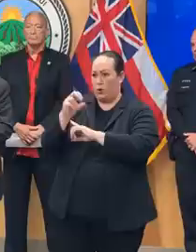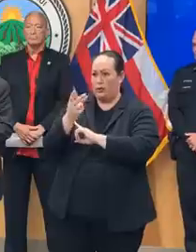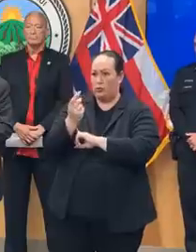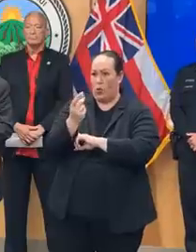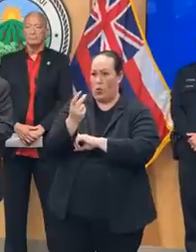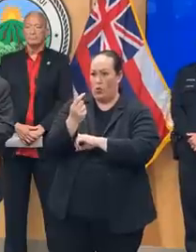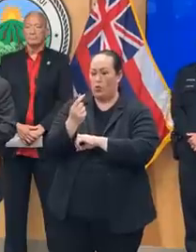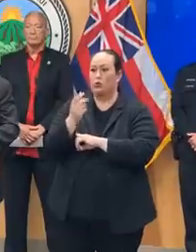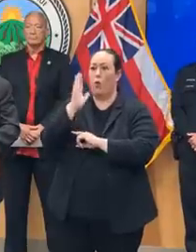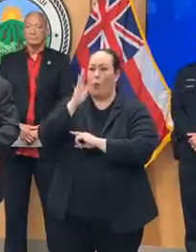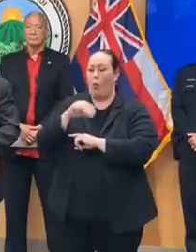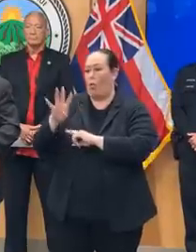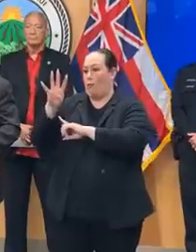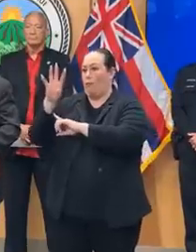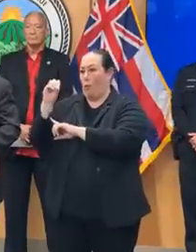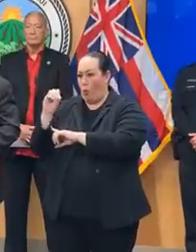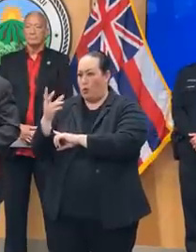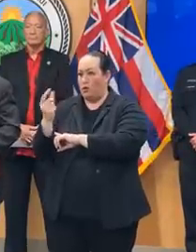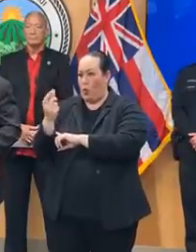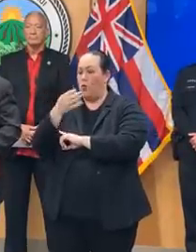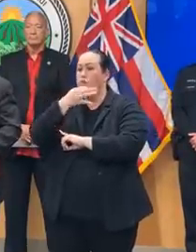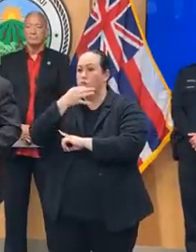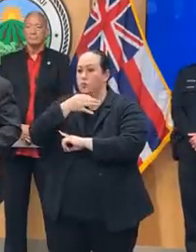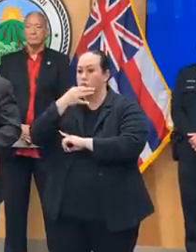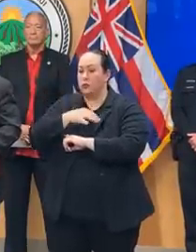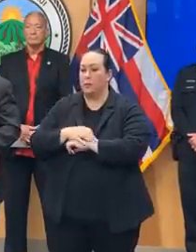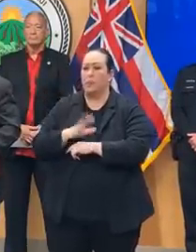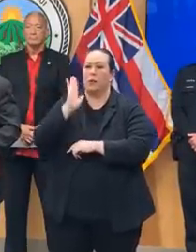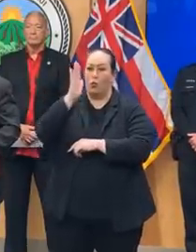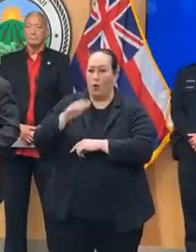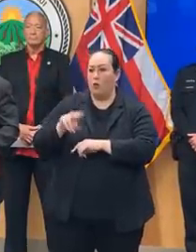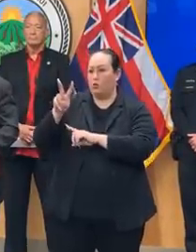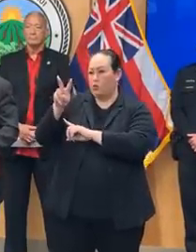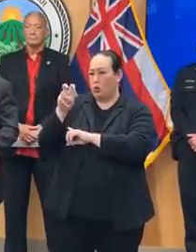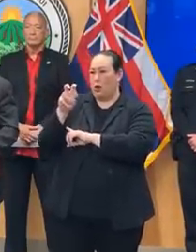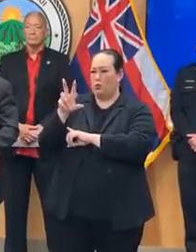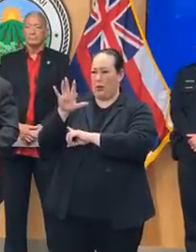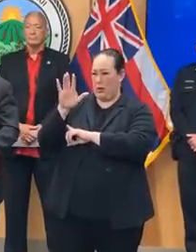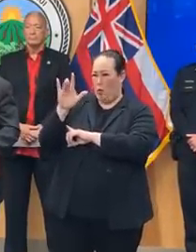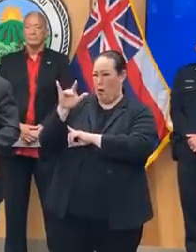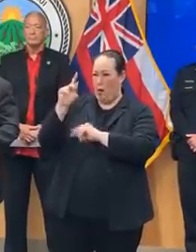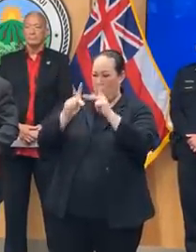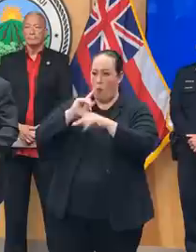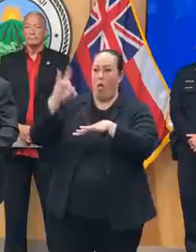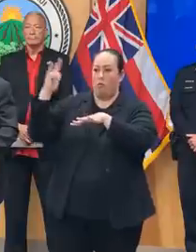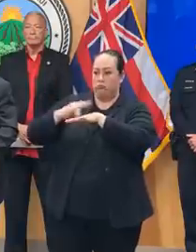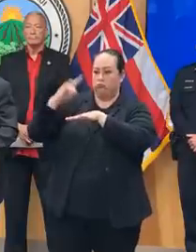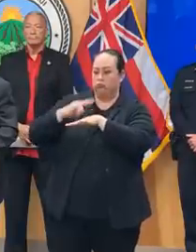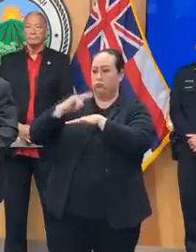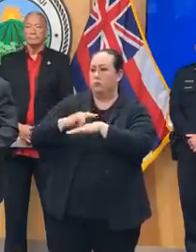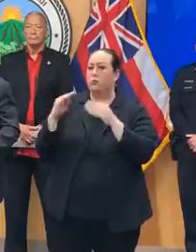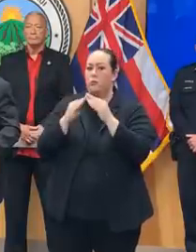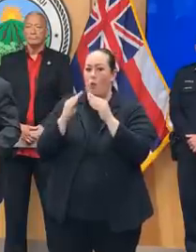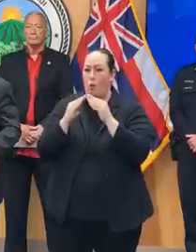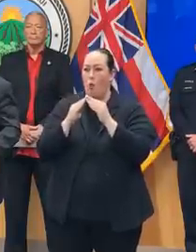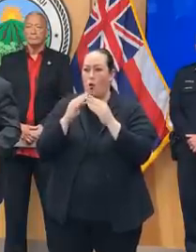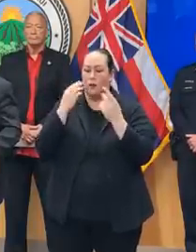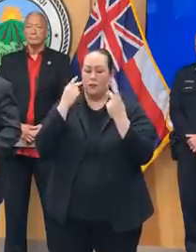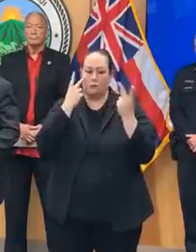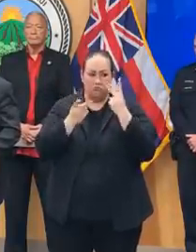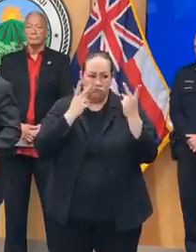There's now going to be another about 225 relief individuals coming. That's 3 teams of 75. The capacity is